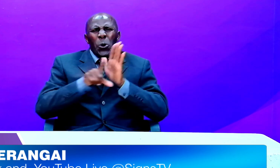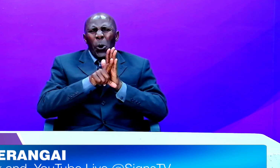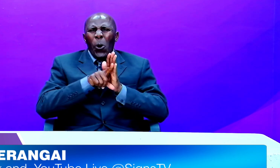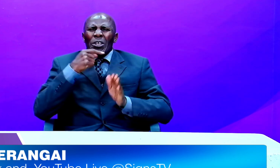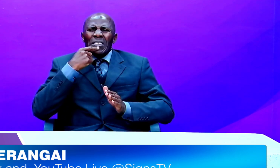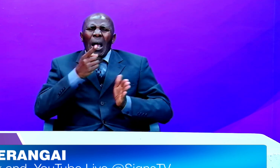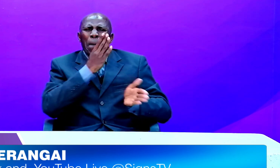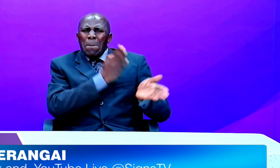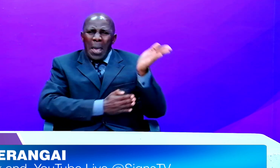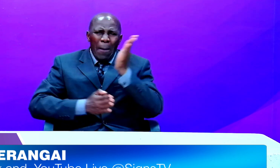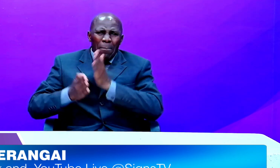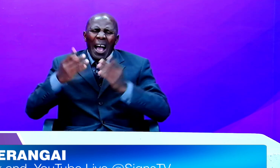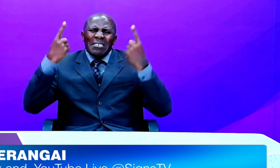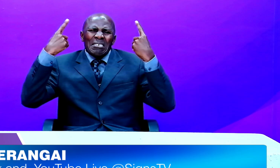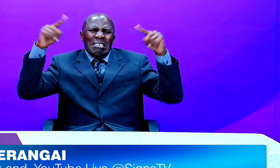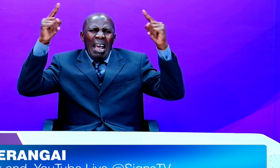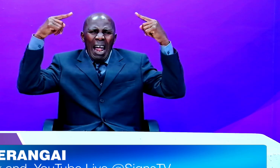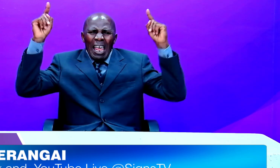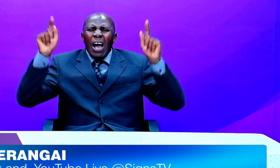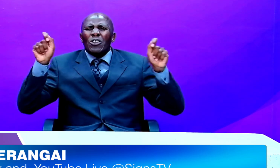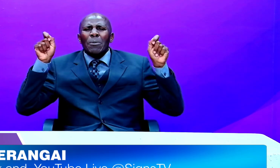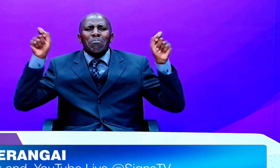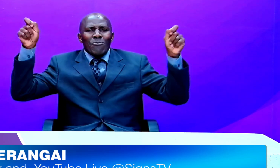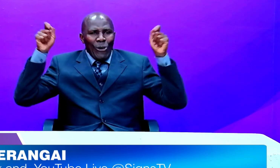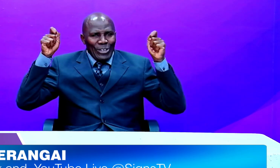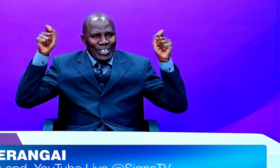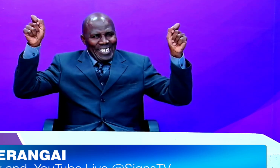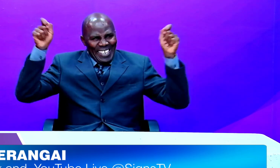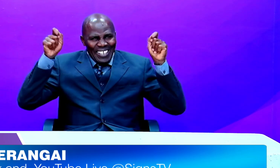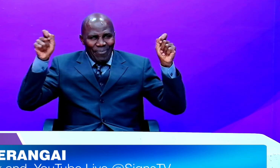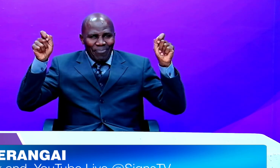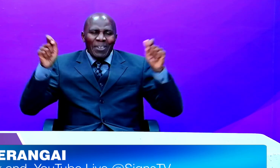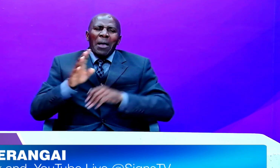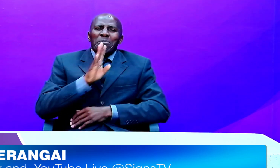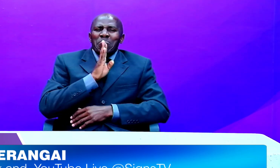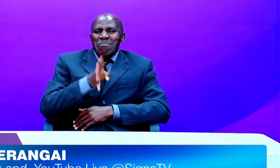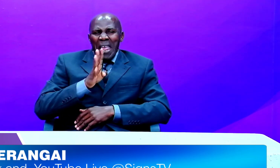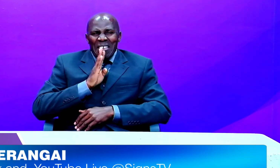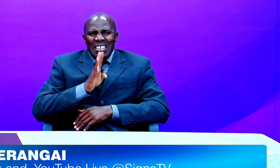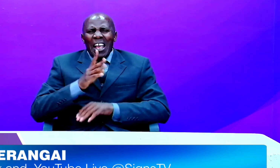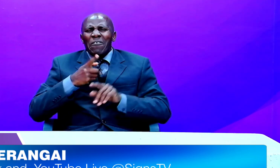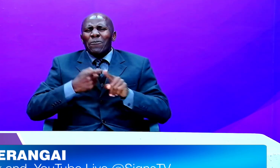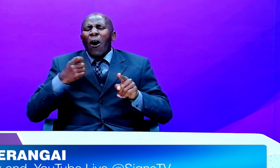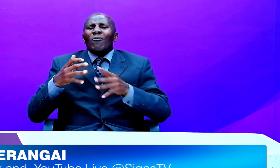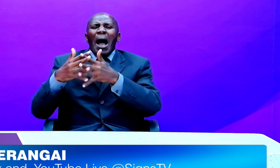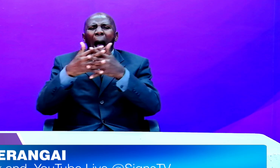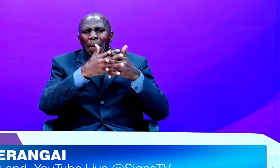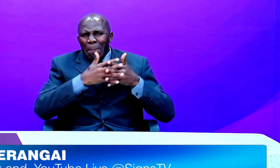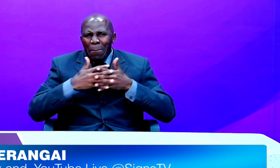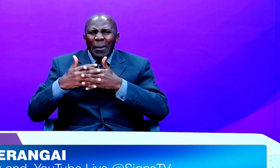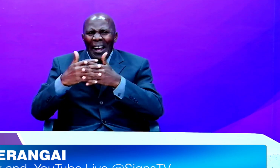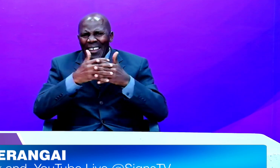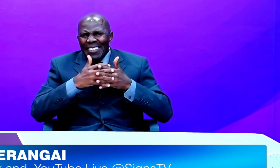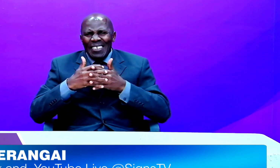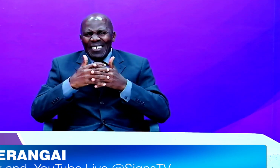subsequently pointing fingers at Gachagua for allegedly orchestrating a coup via the protests.